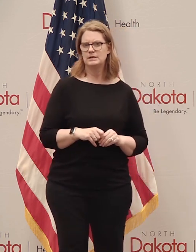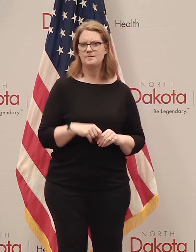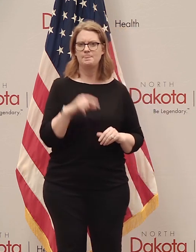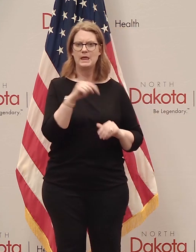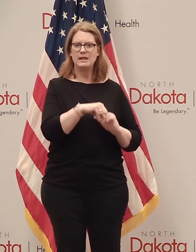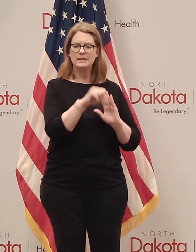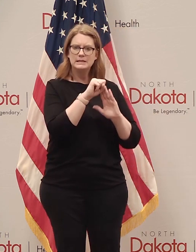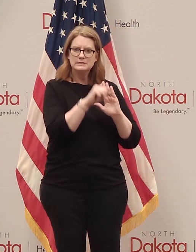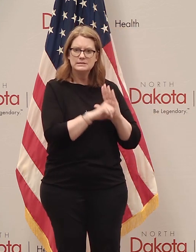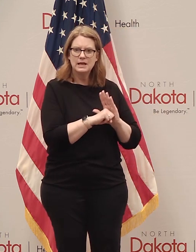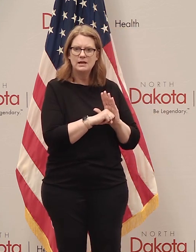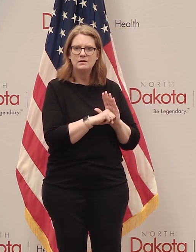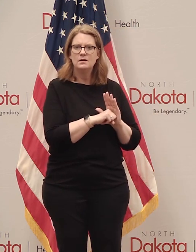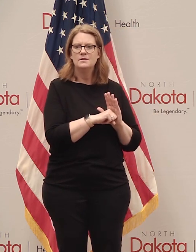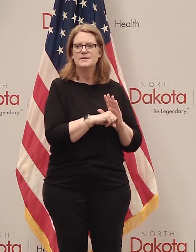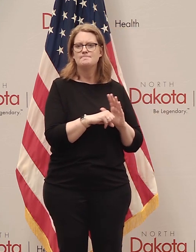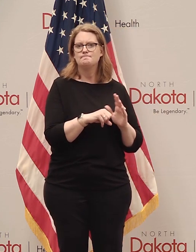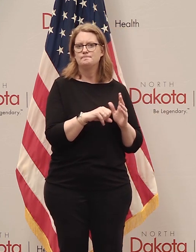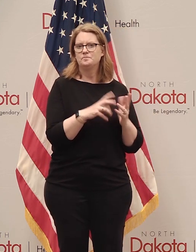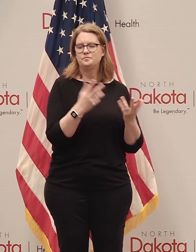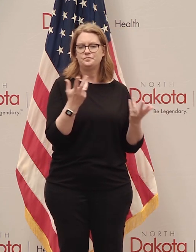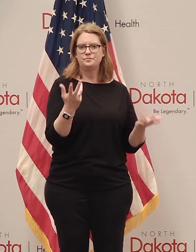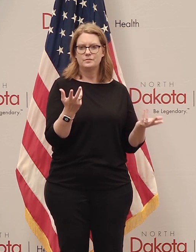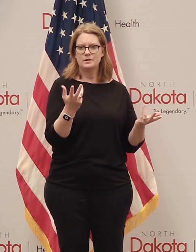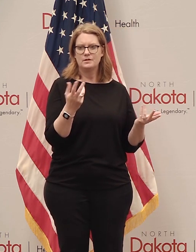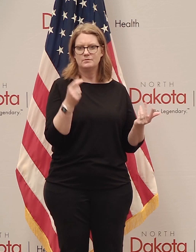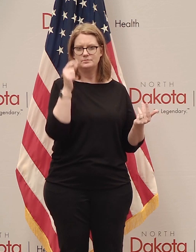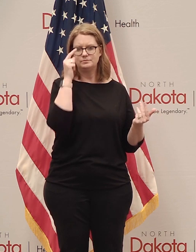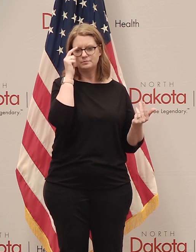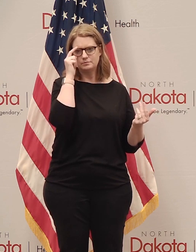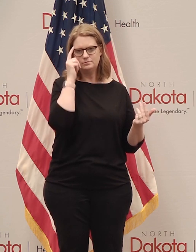got a